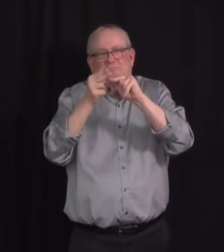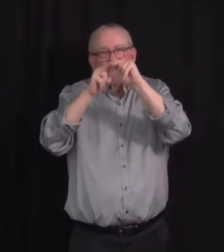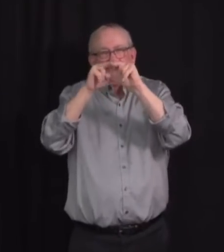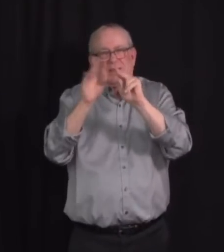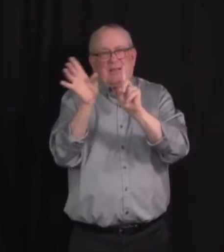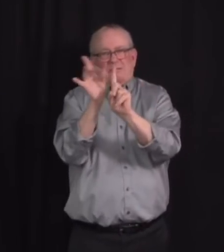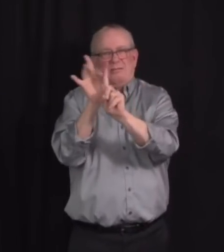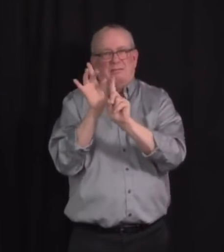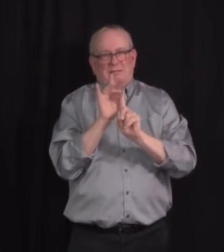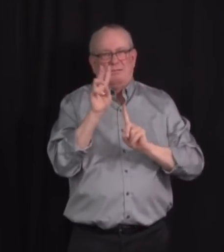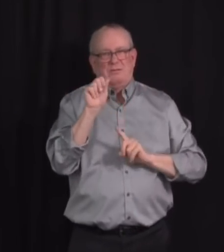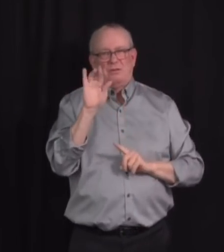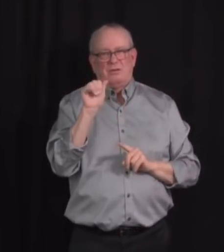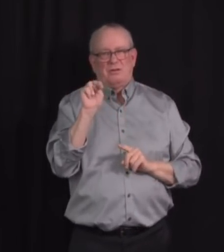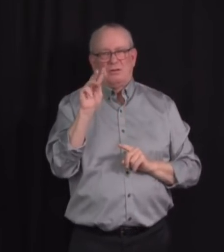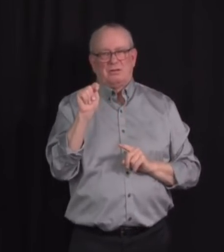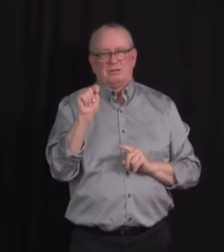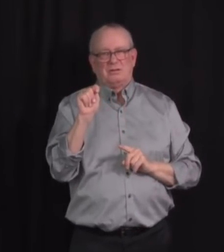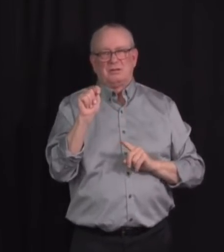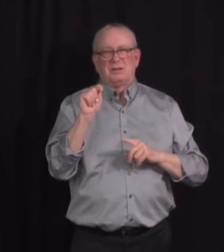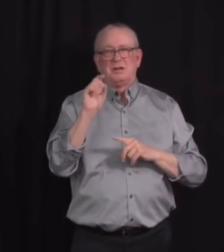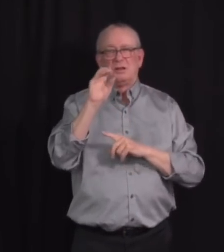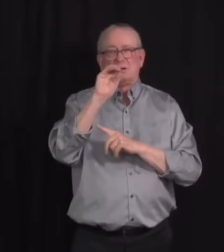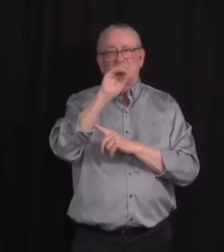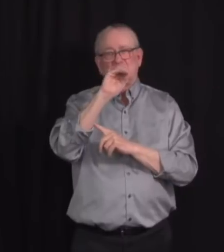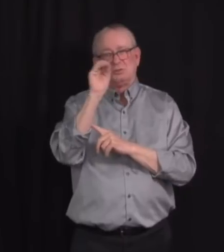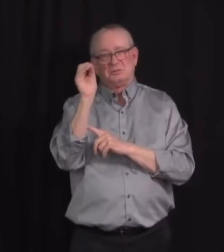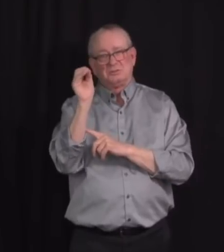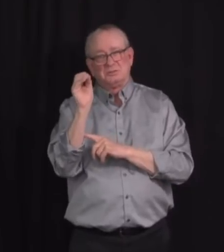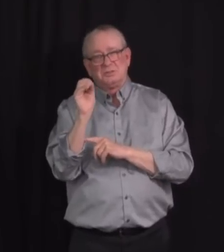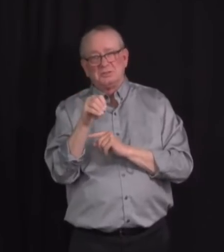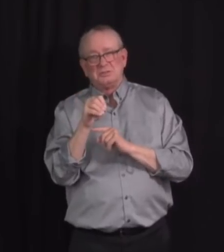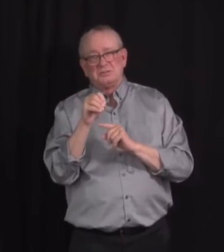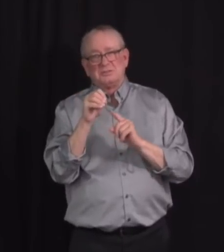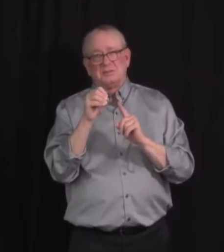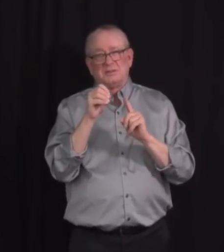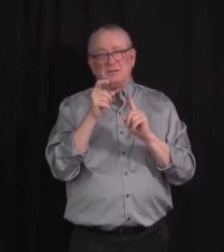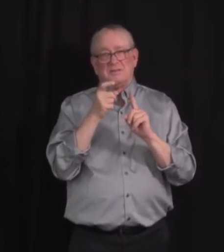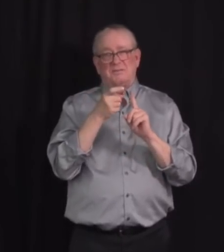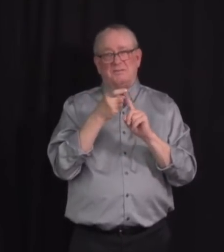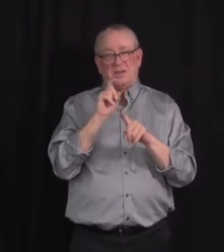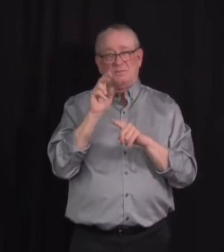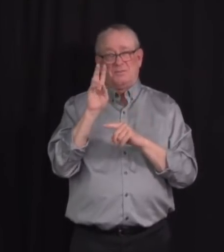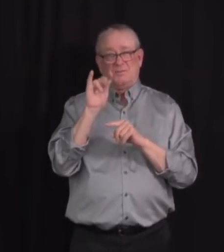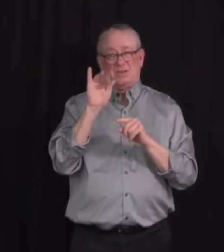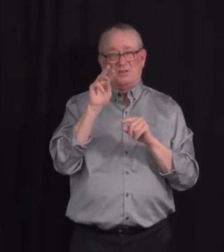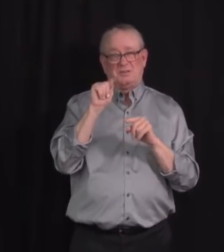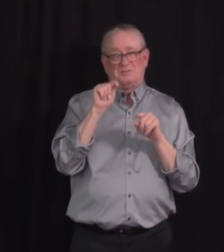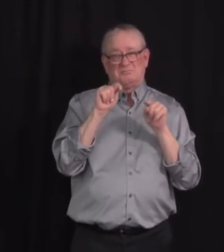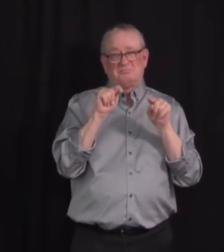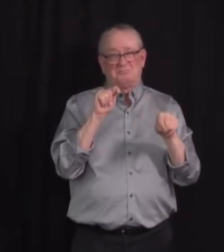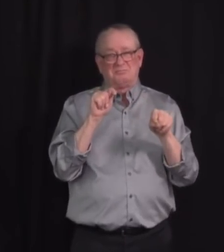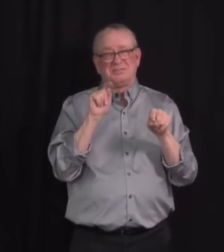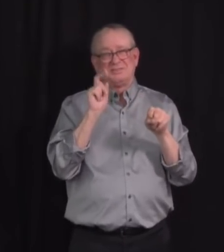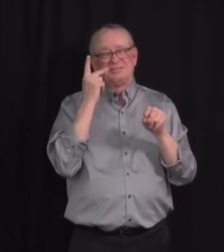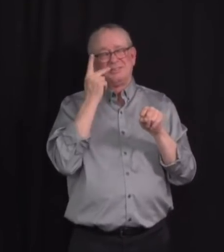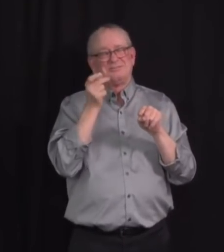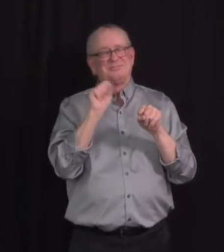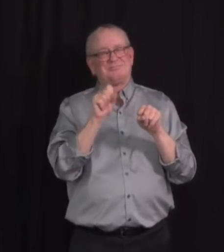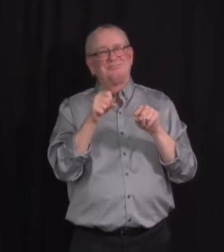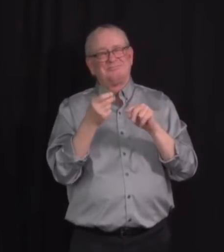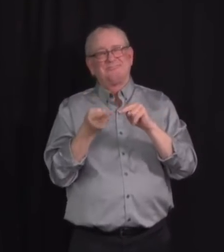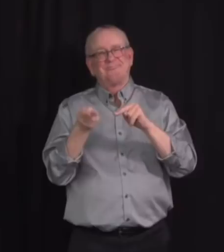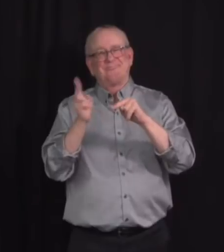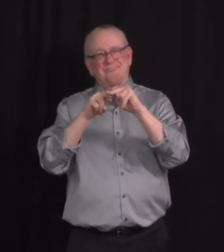of our cases that are caused by variants of concern. And so again, I am concerned about this trend. We are seeing,